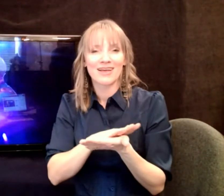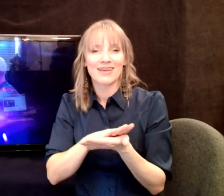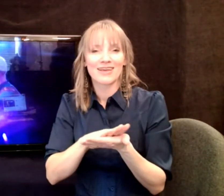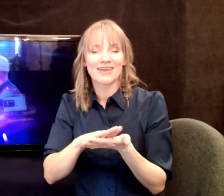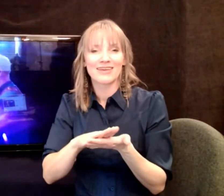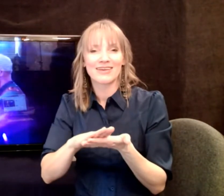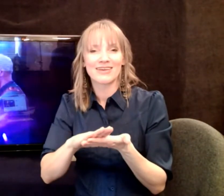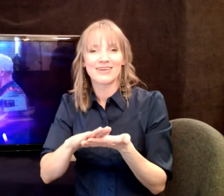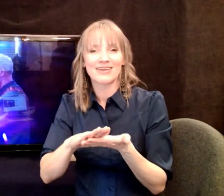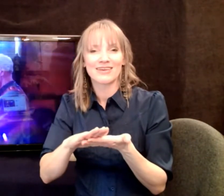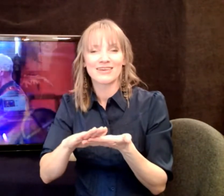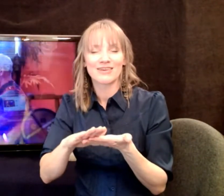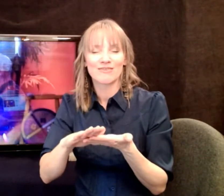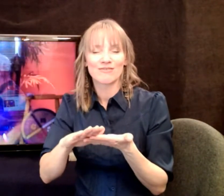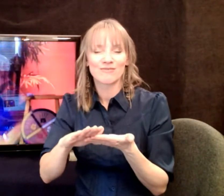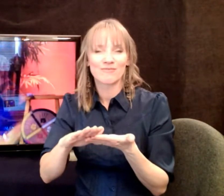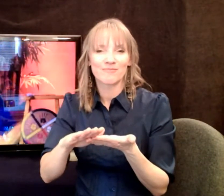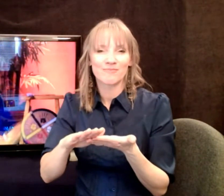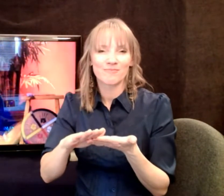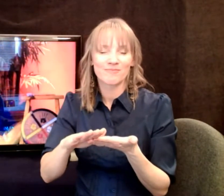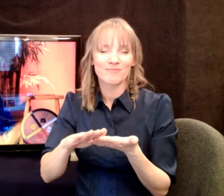now.